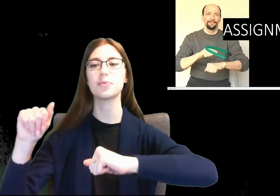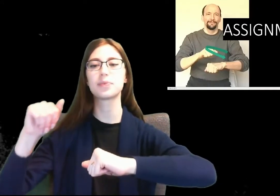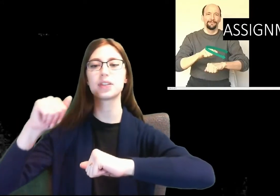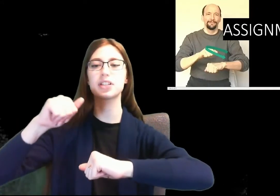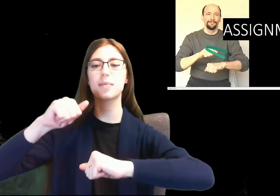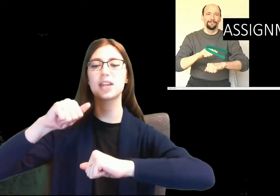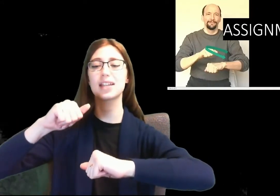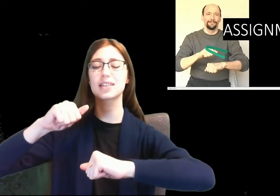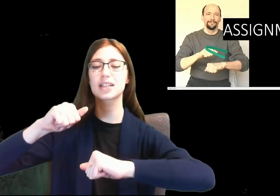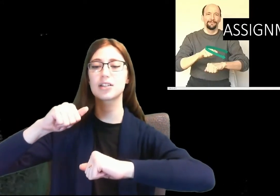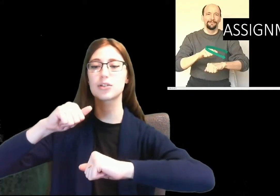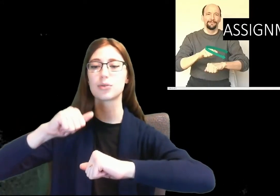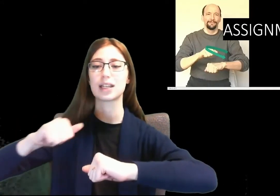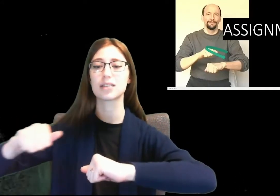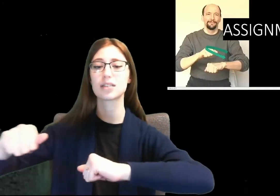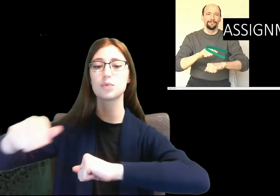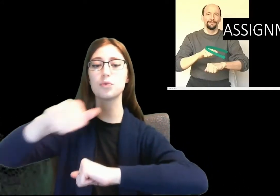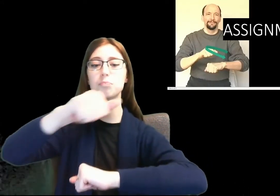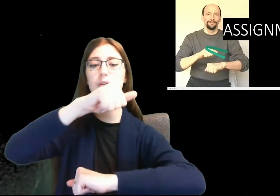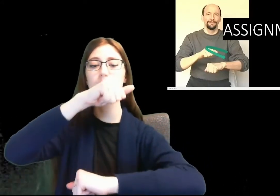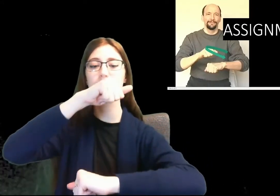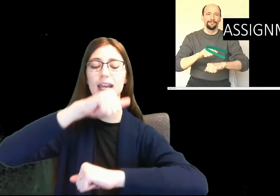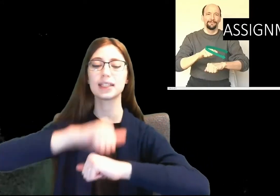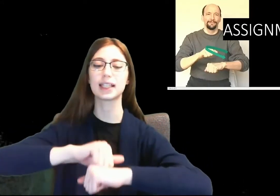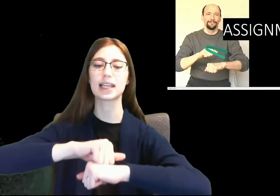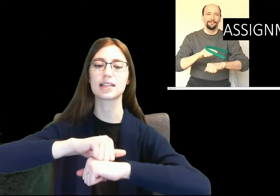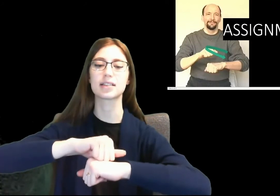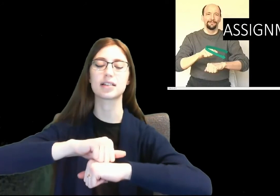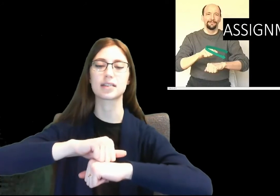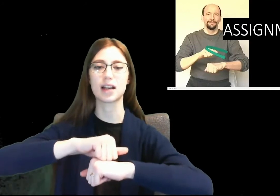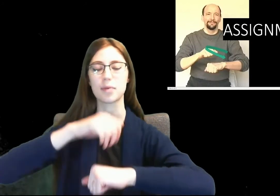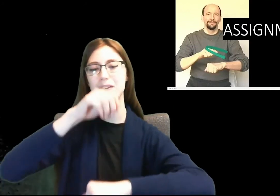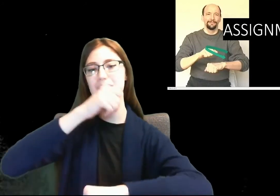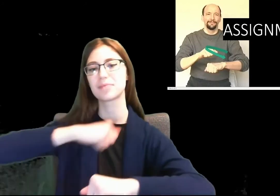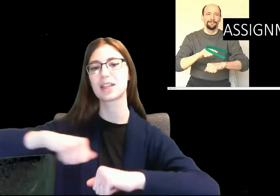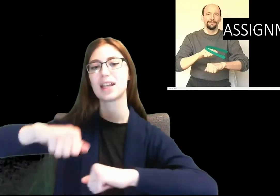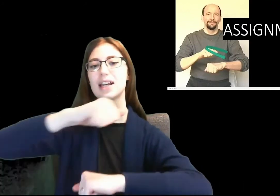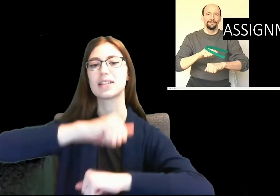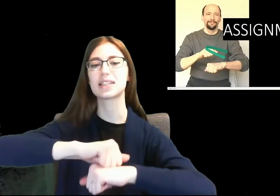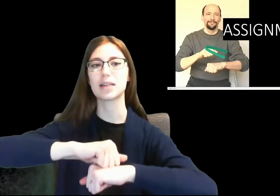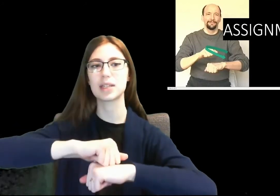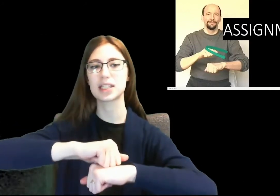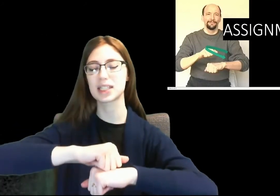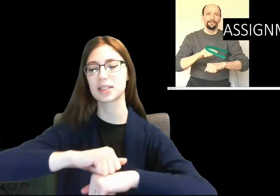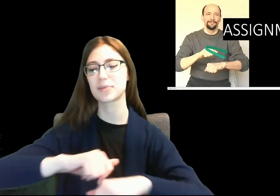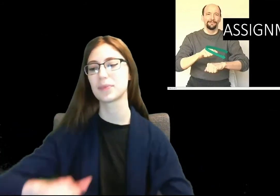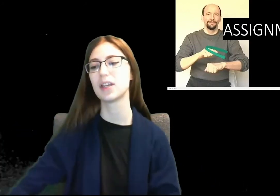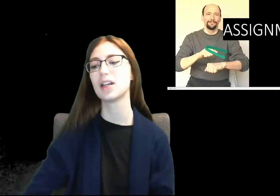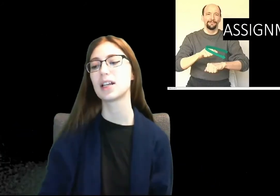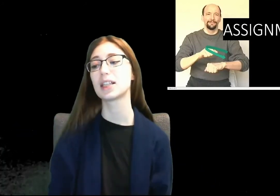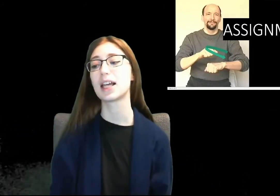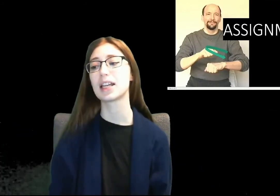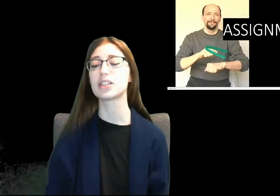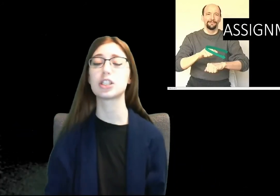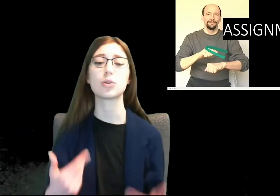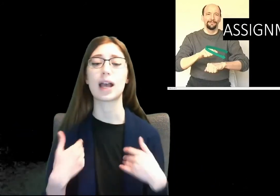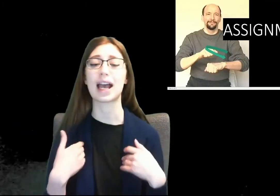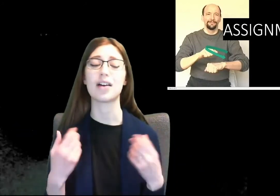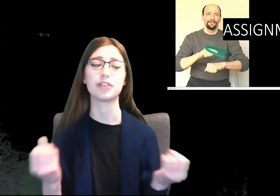Your dominant hand is going to do a swoop and land on top of it. Assignment. Like, do you have a